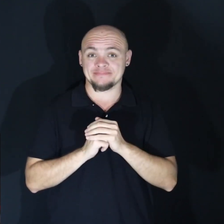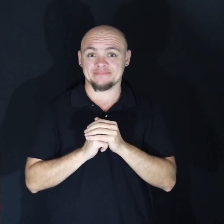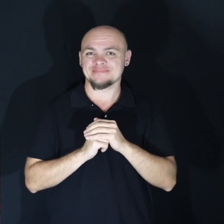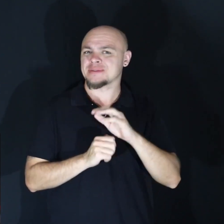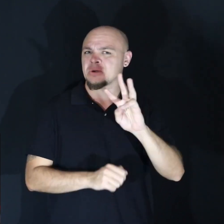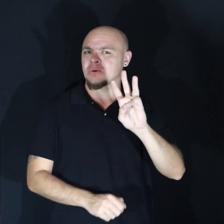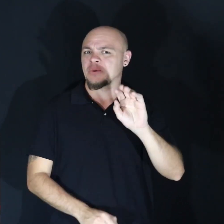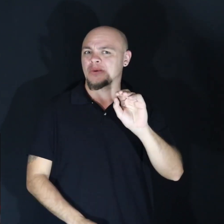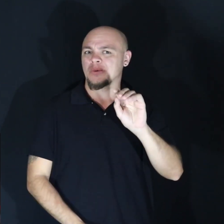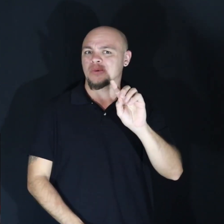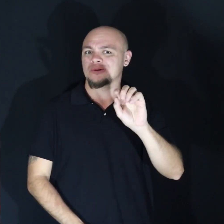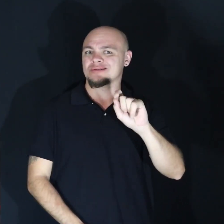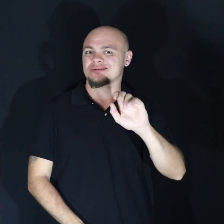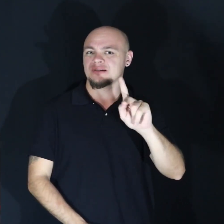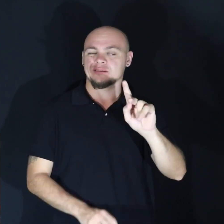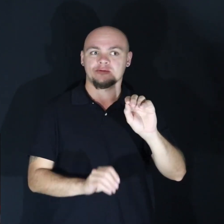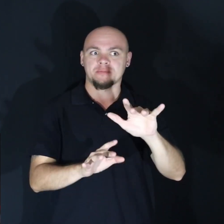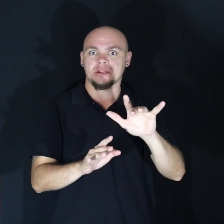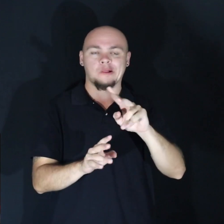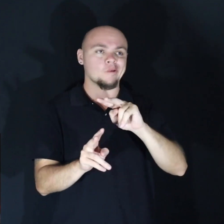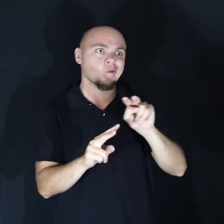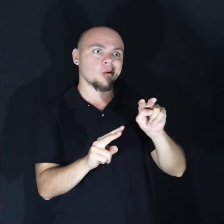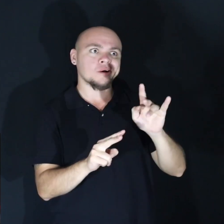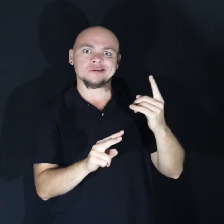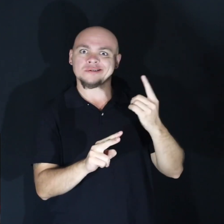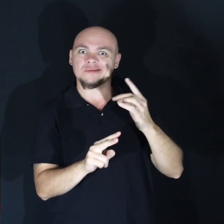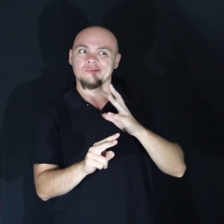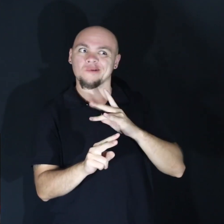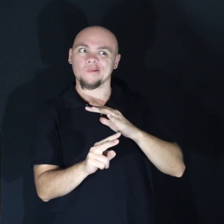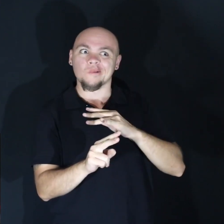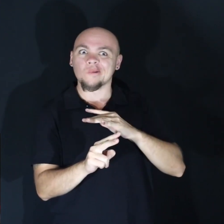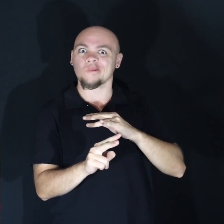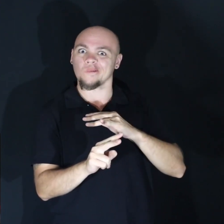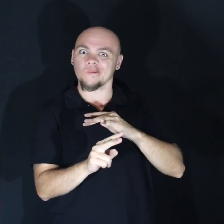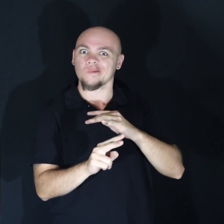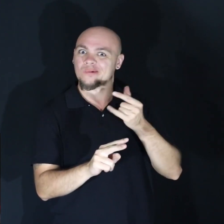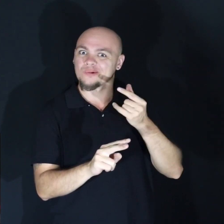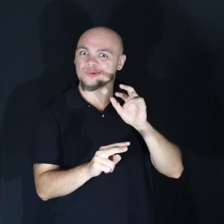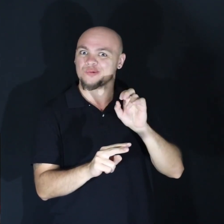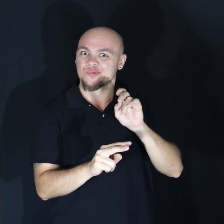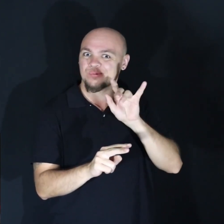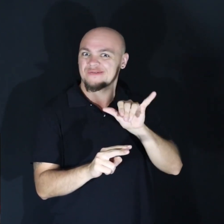Woodstock was magic. Every time you turn around, something groovy was going on.